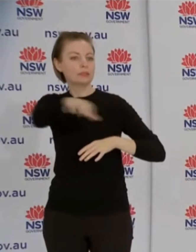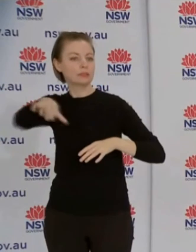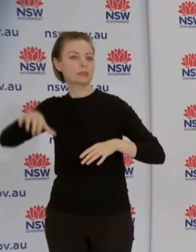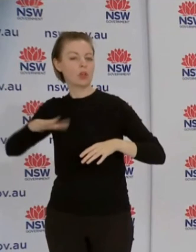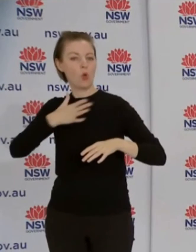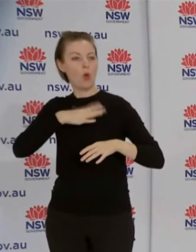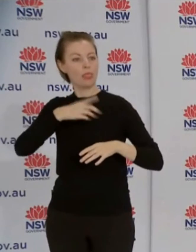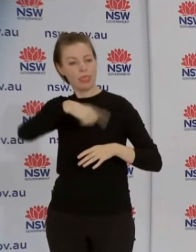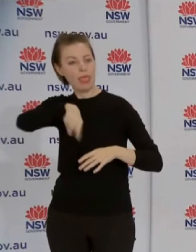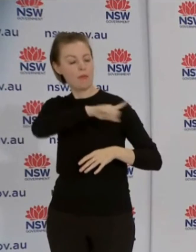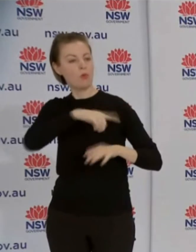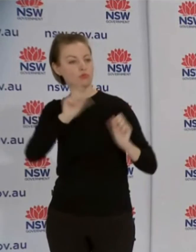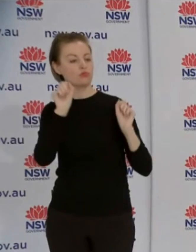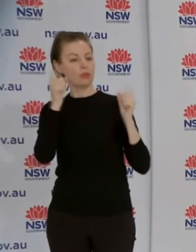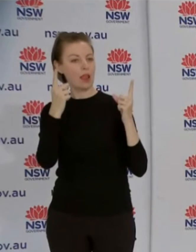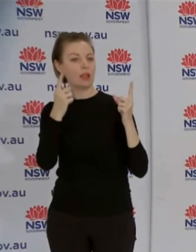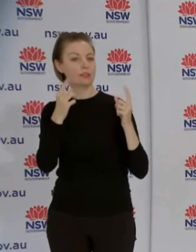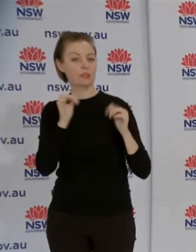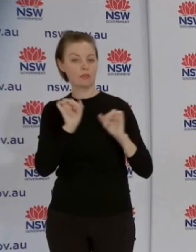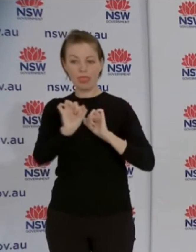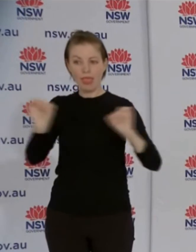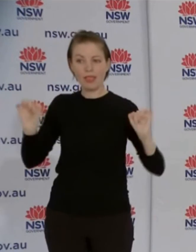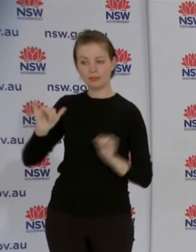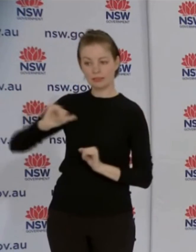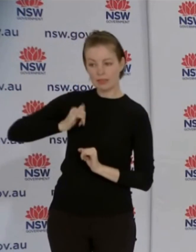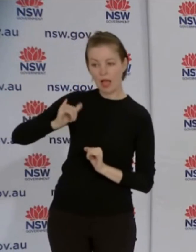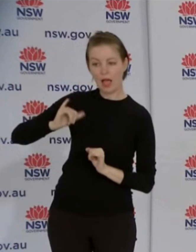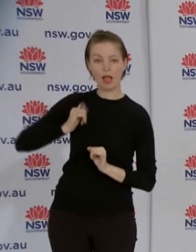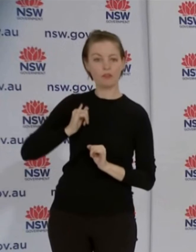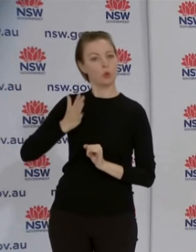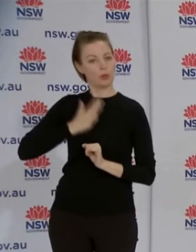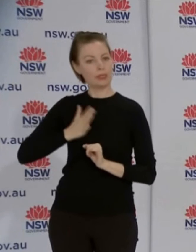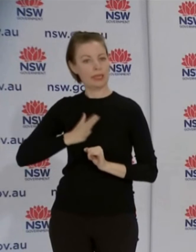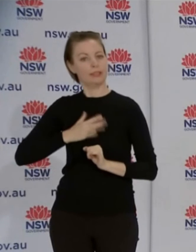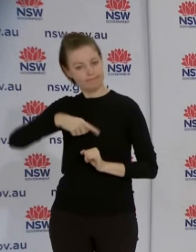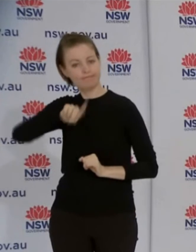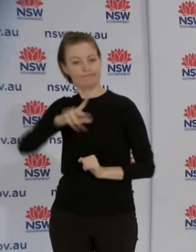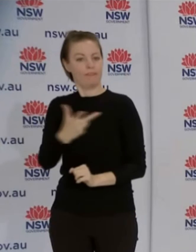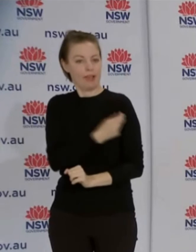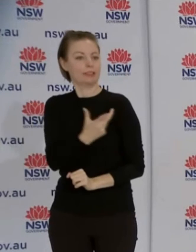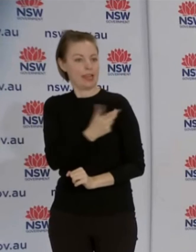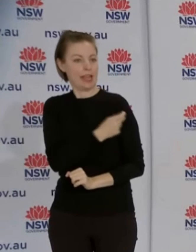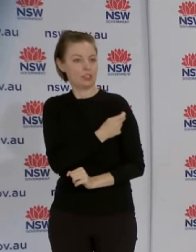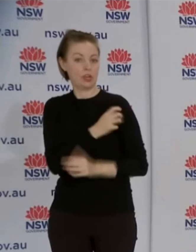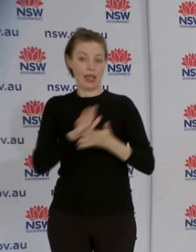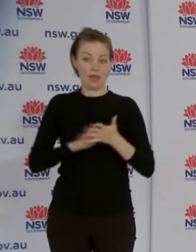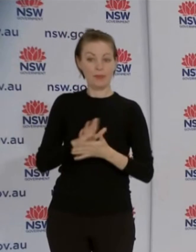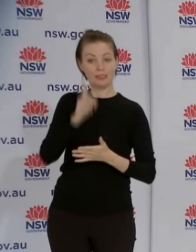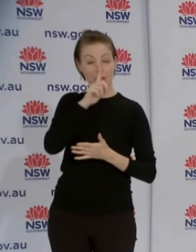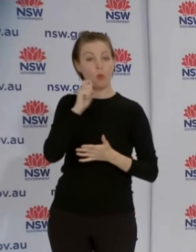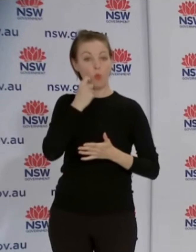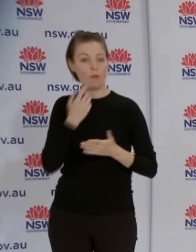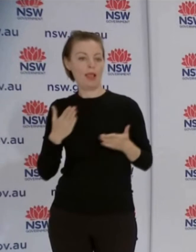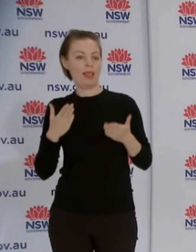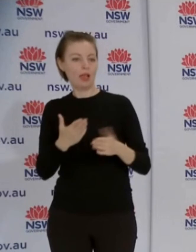their staff, everybody that is working on a premises is vaccinated, doubly vaccinated, and then their patrons will be vaccinated. And we want that to be